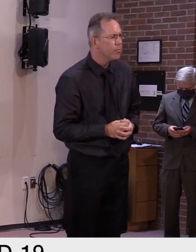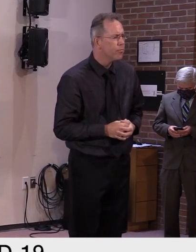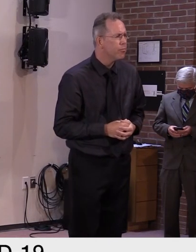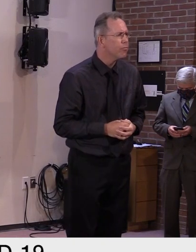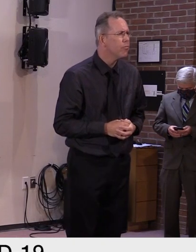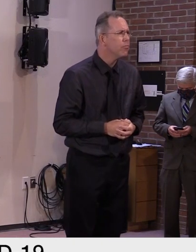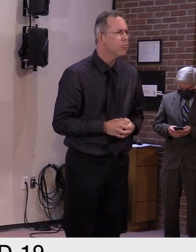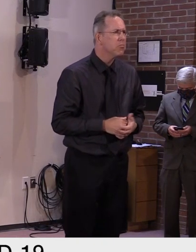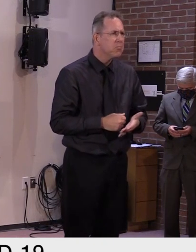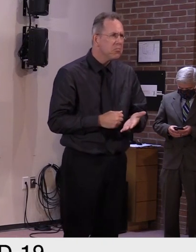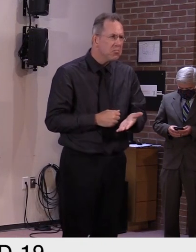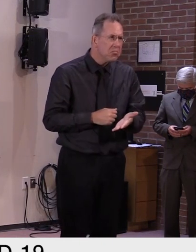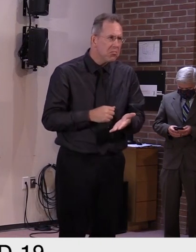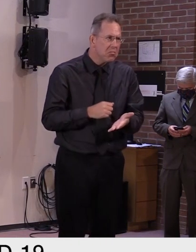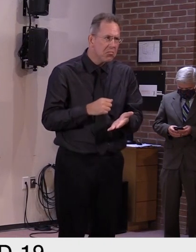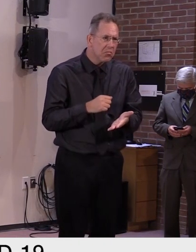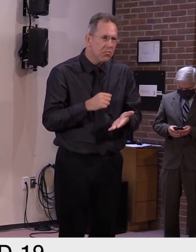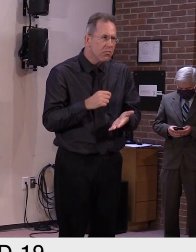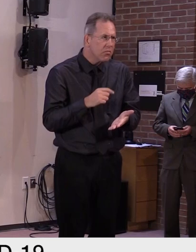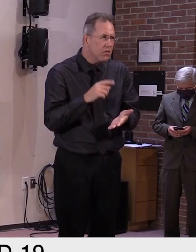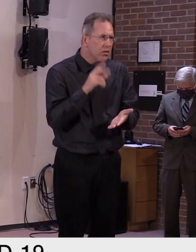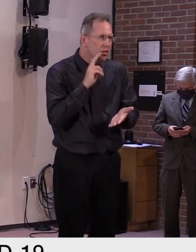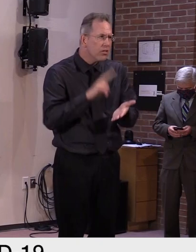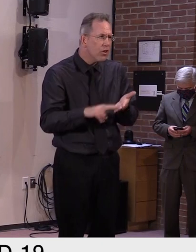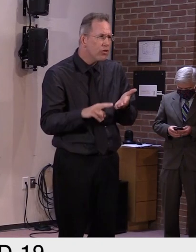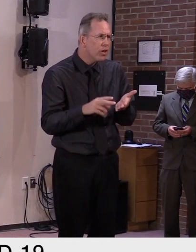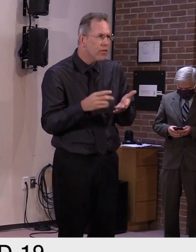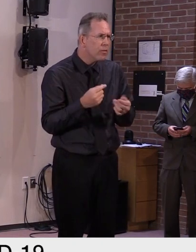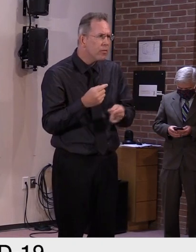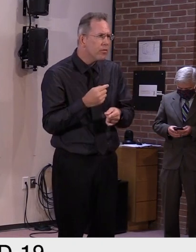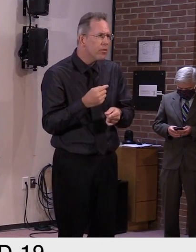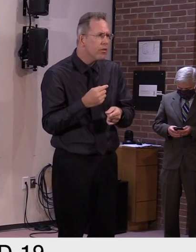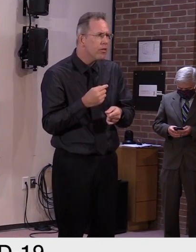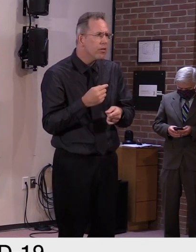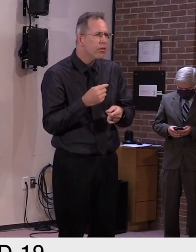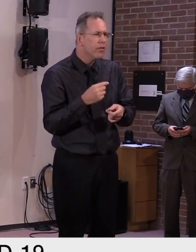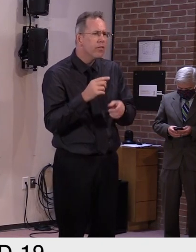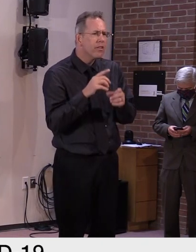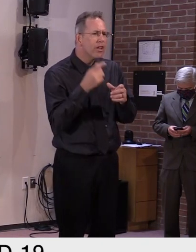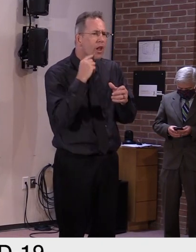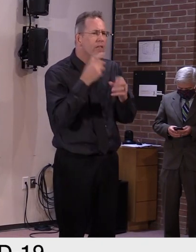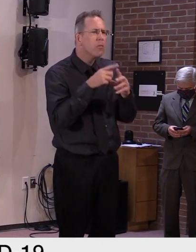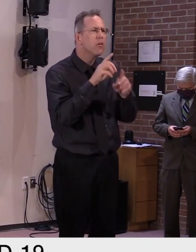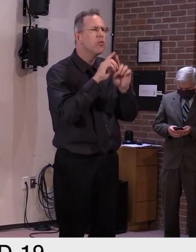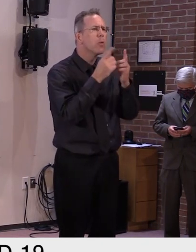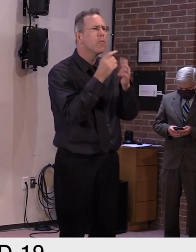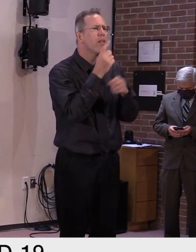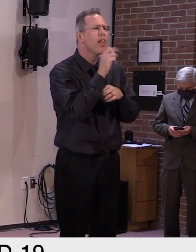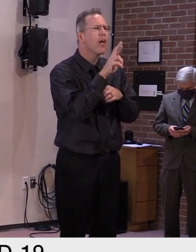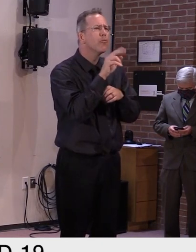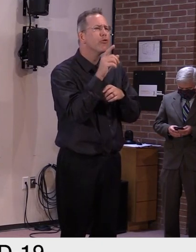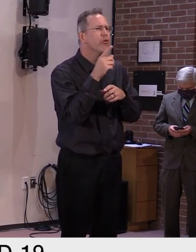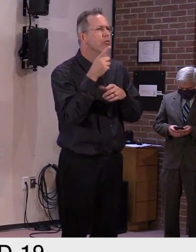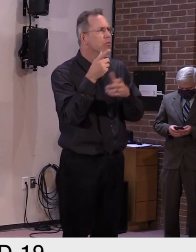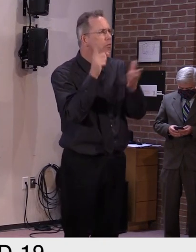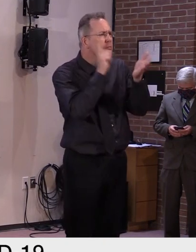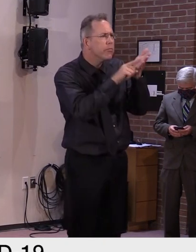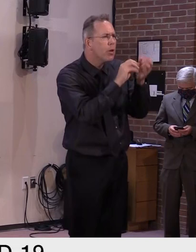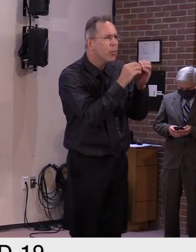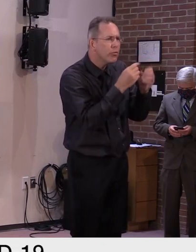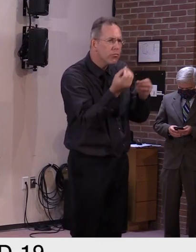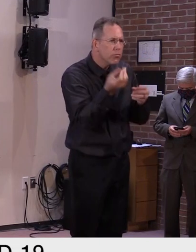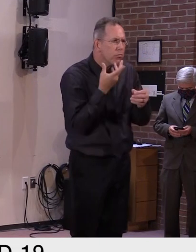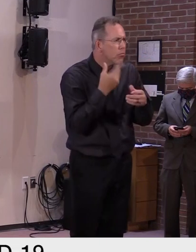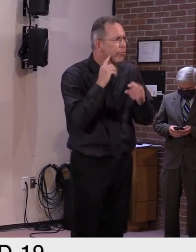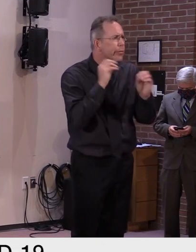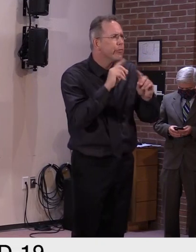Thank you, Governor. No, we have not, and I have not heard from our congressional delegation that they have received a response either. The comment is